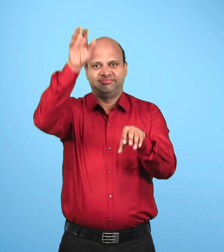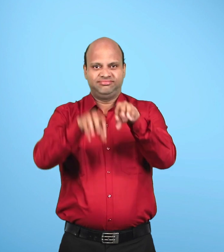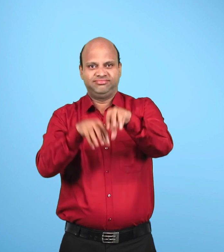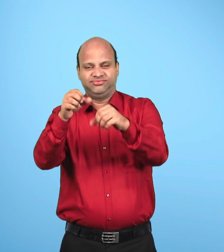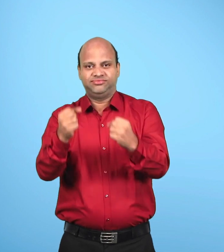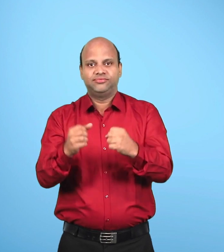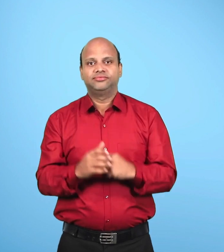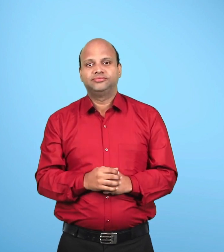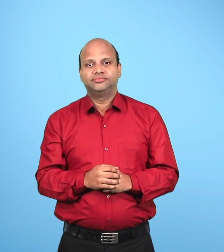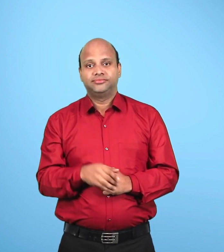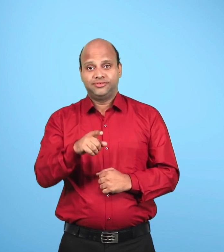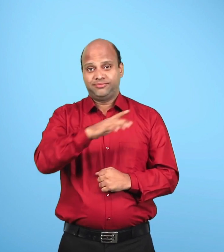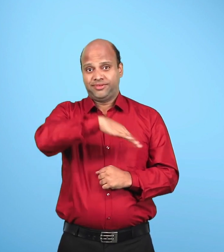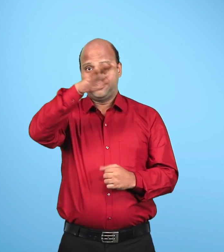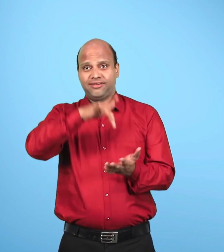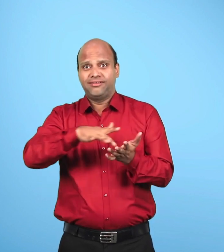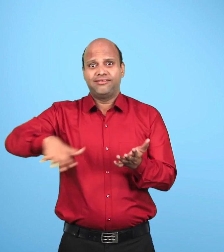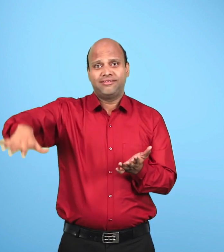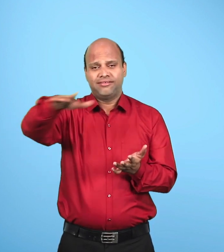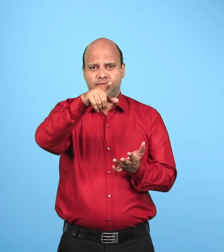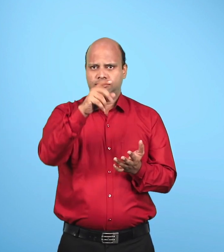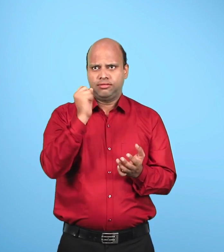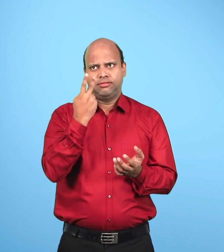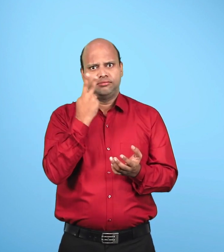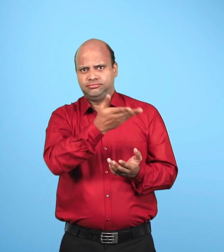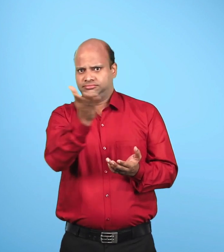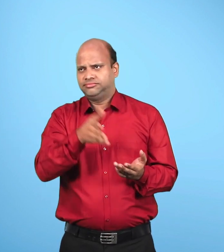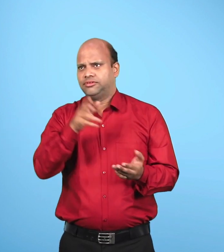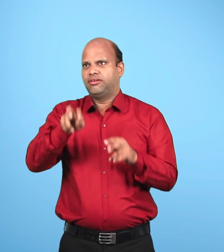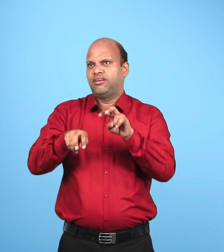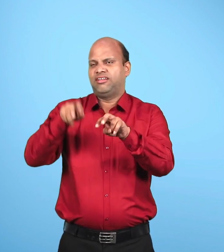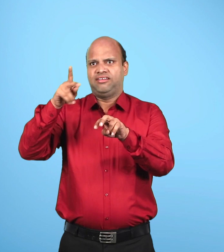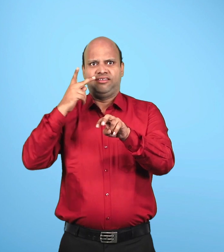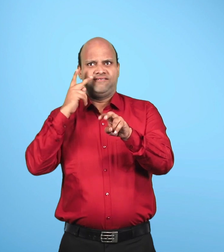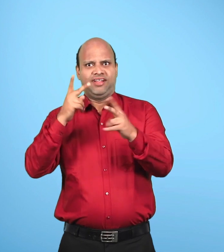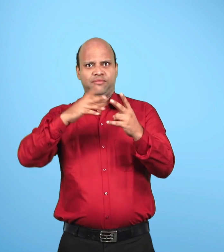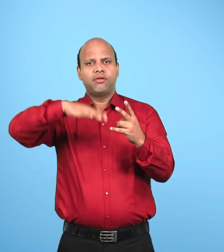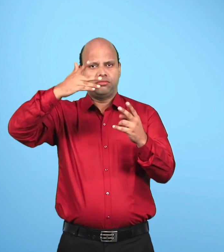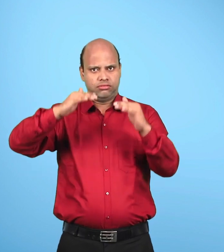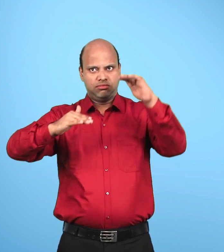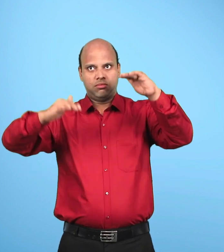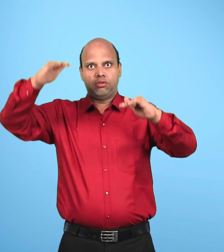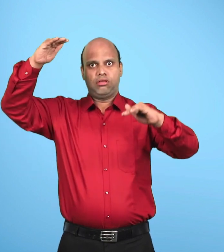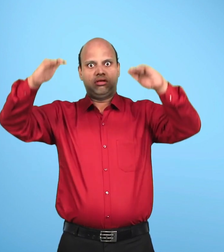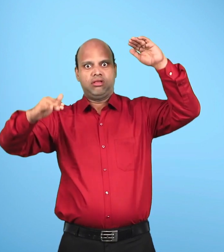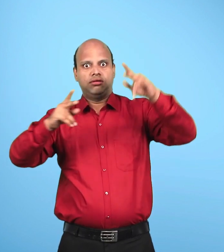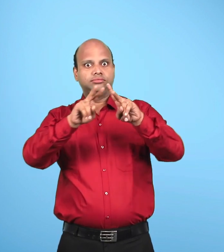mountains. As we go up in the mountainous regions, the surroundings change and we see different kinds